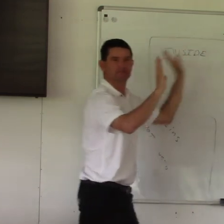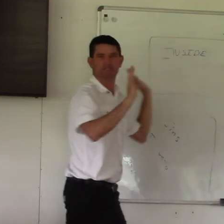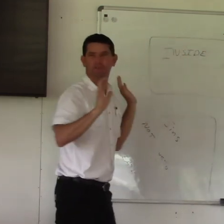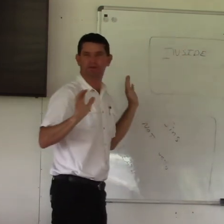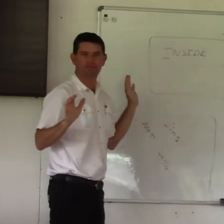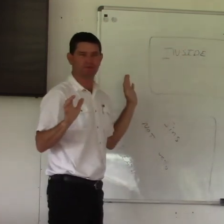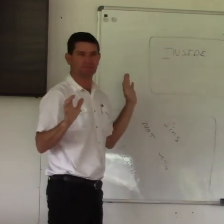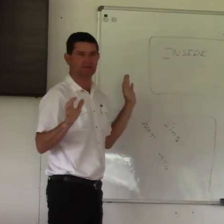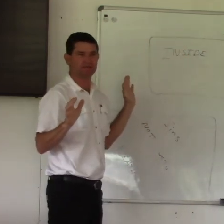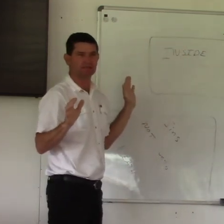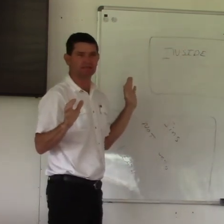not my responsibility.